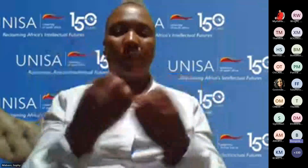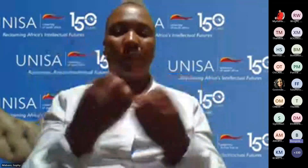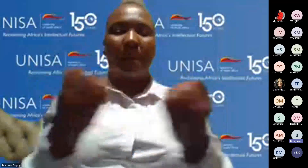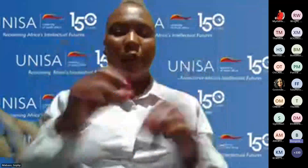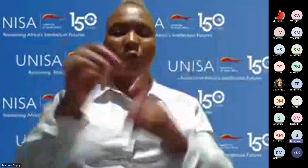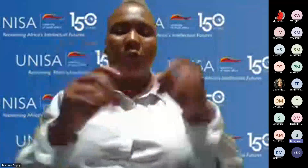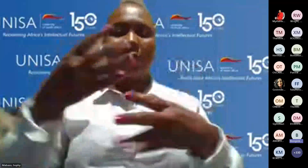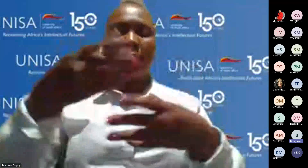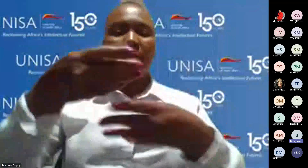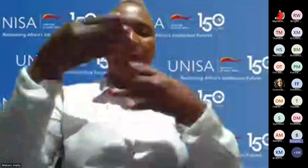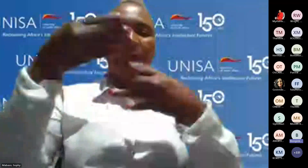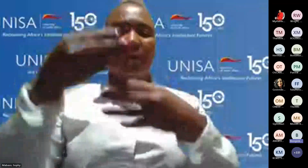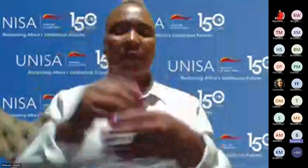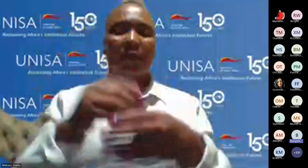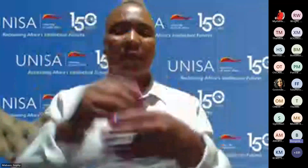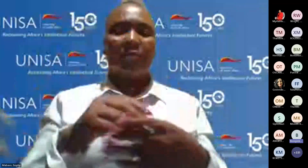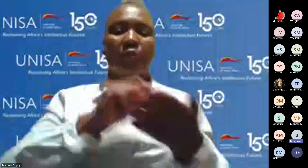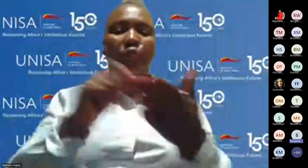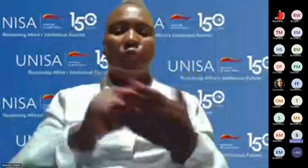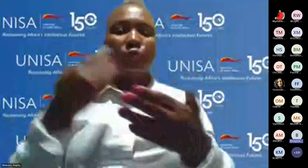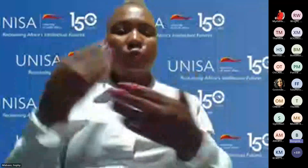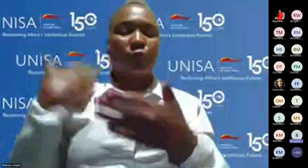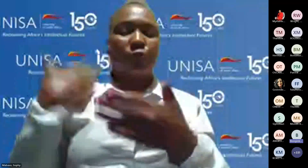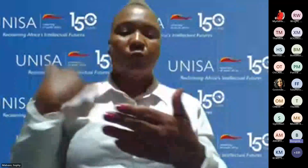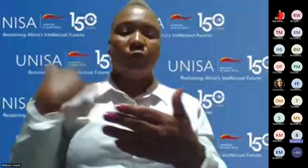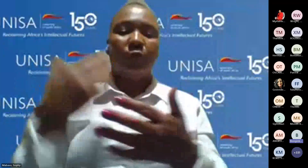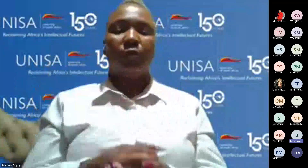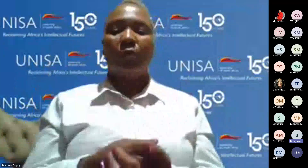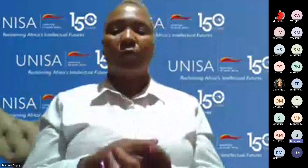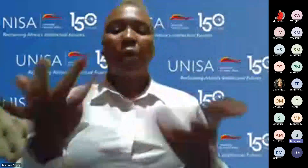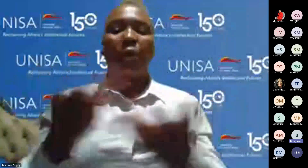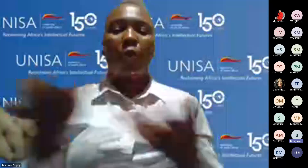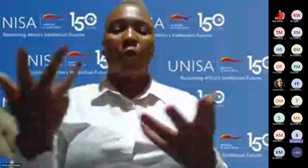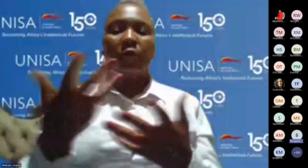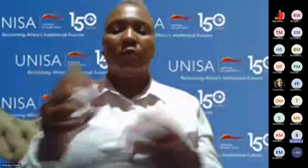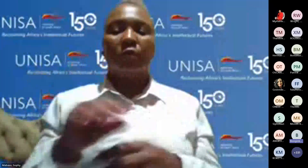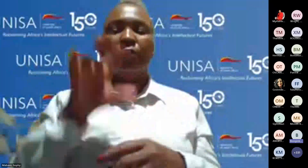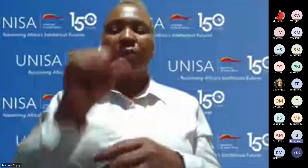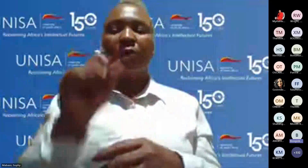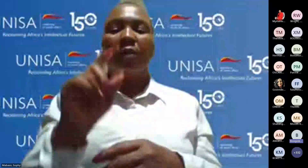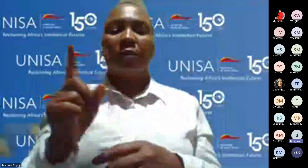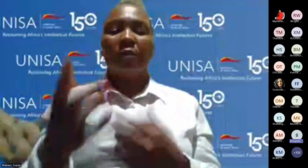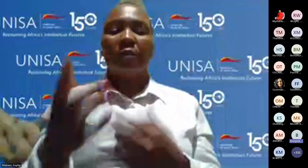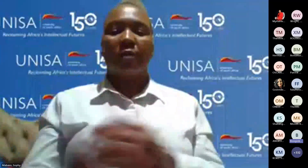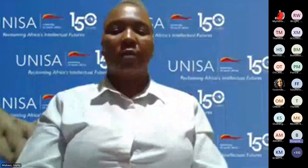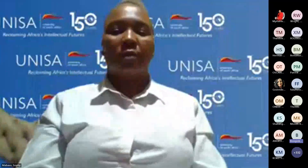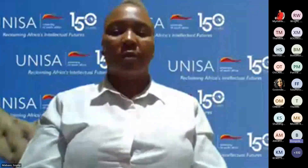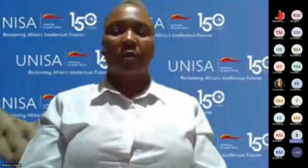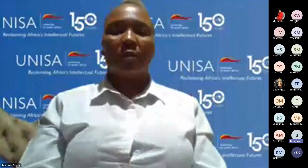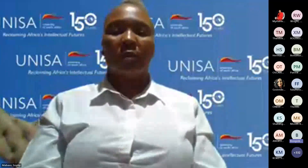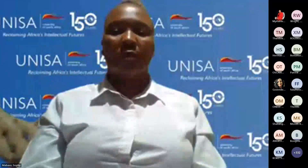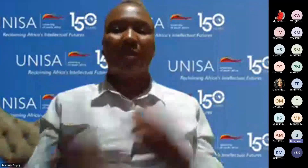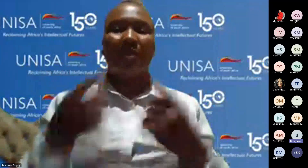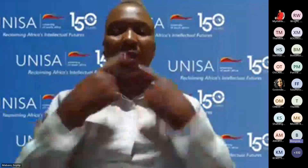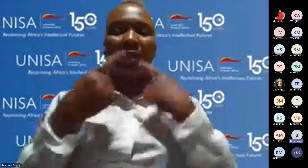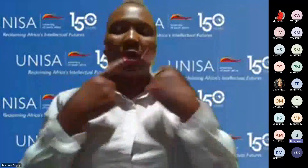wrote previously on the MCQ questions, where you'll find that on those questions the